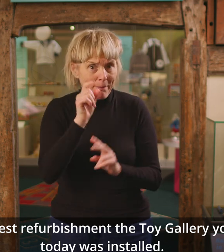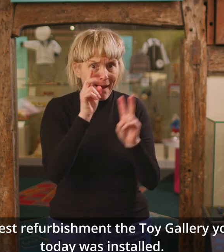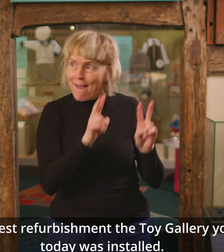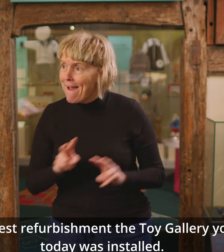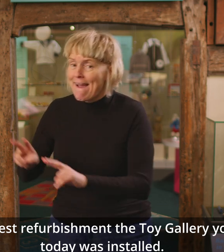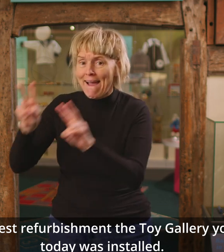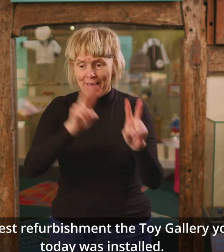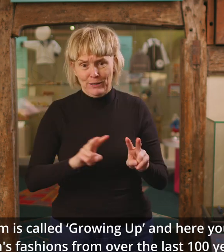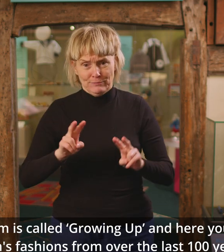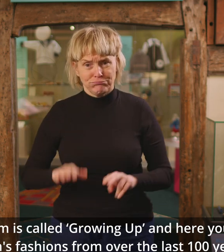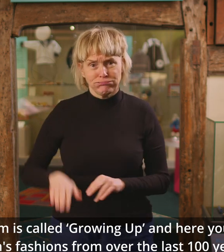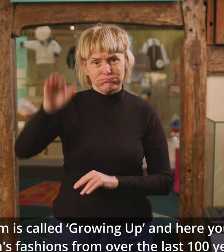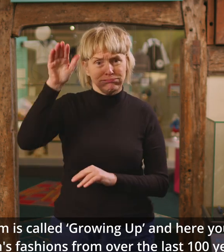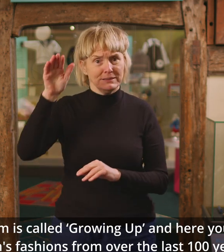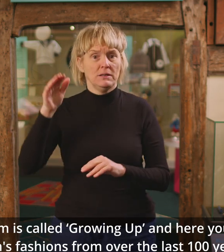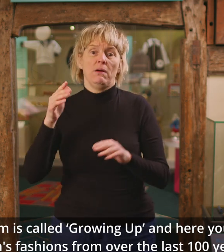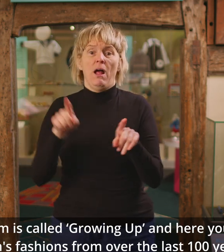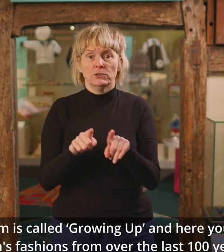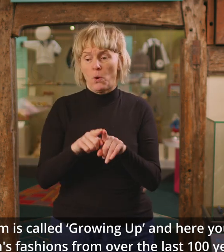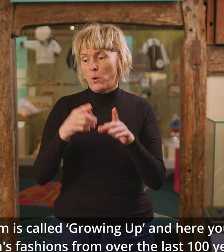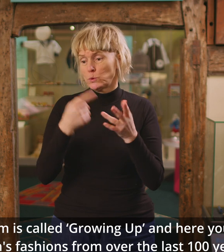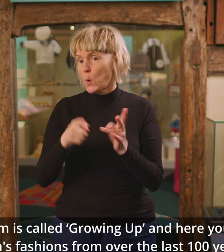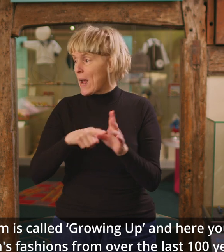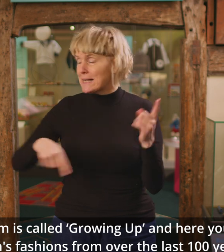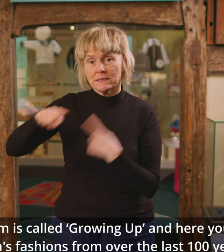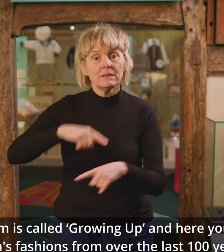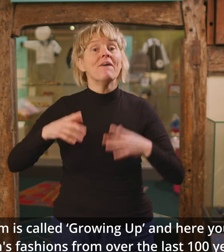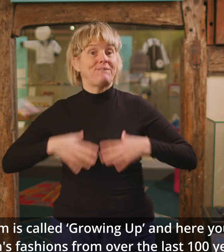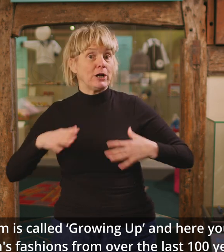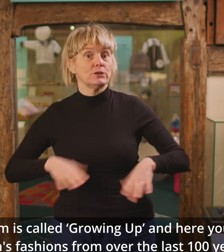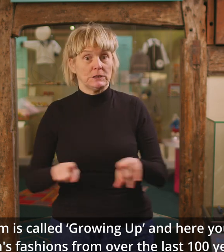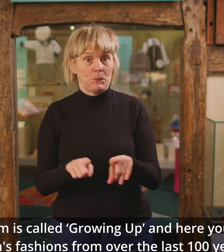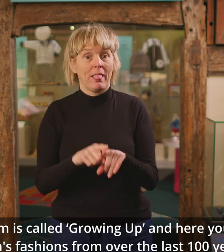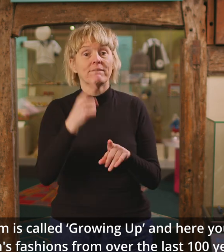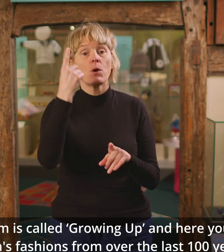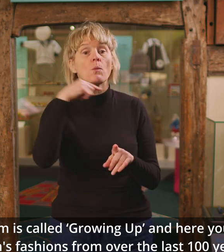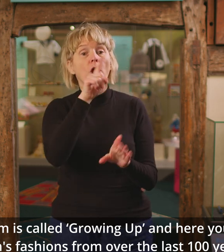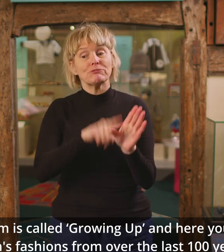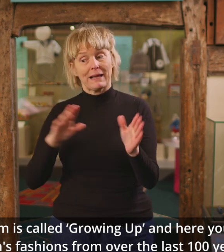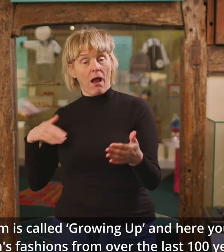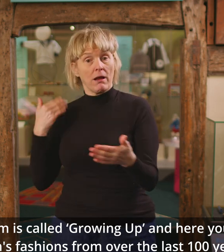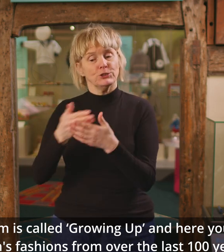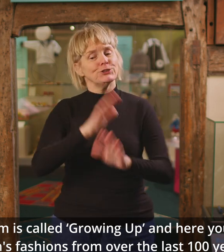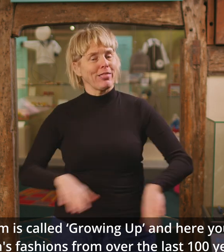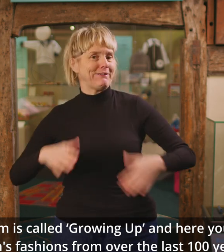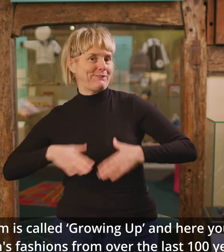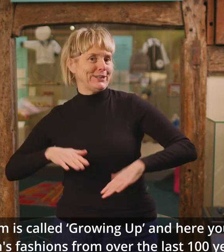The first room is called Growing Up, and here you can see children's fashions from over the last 100